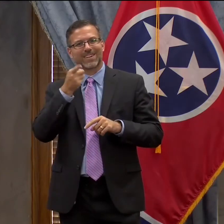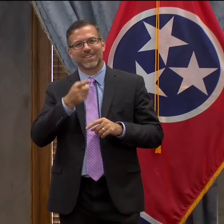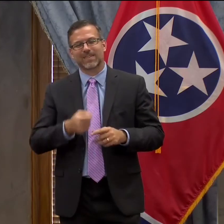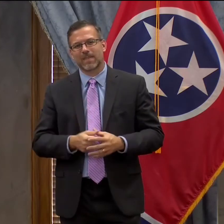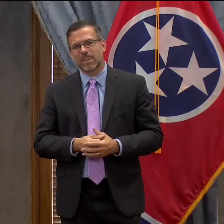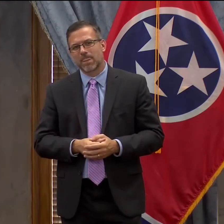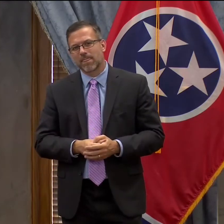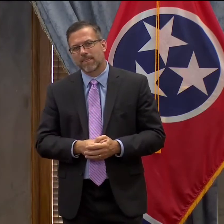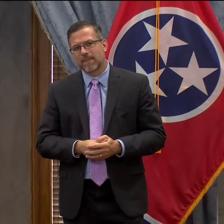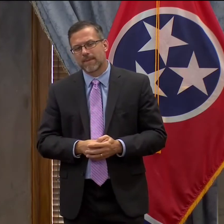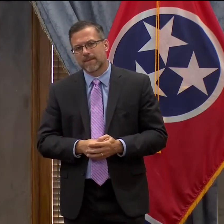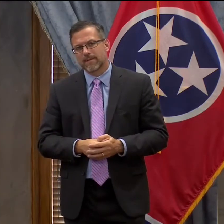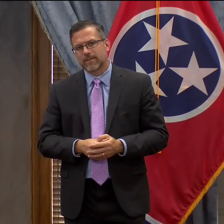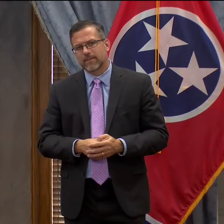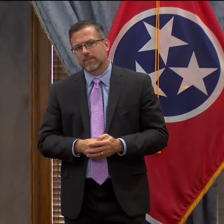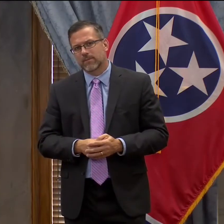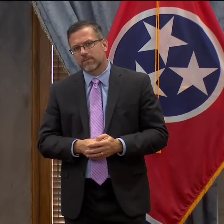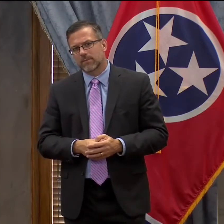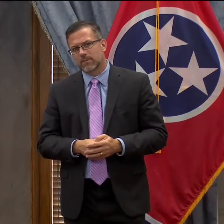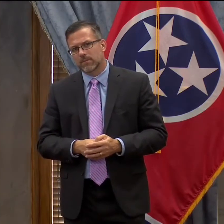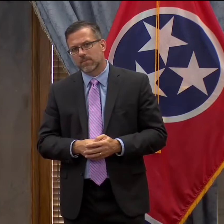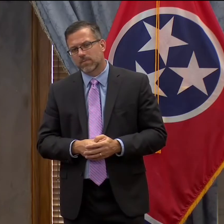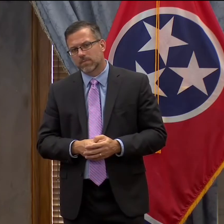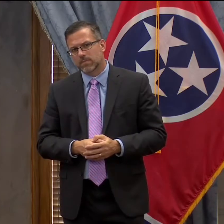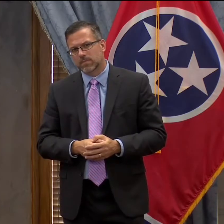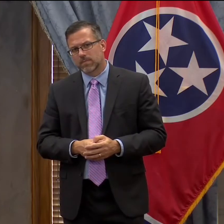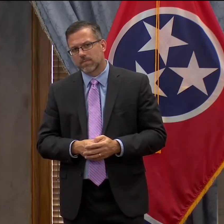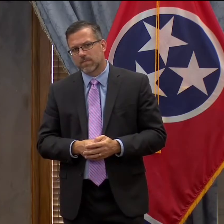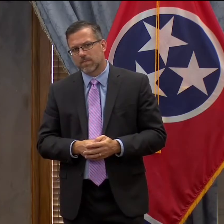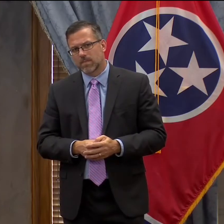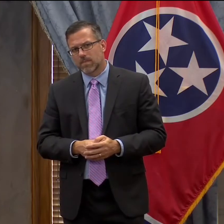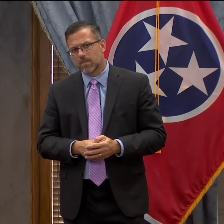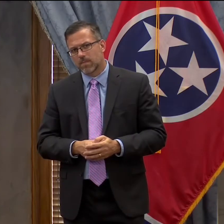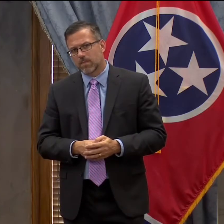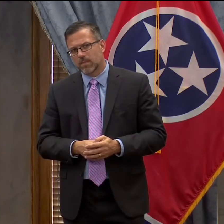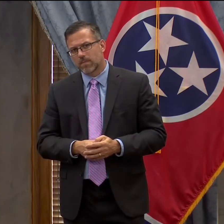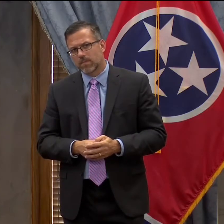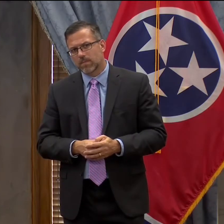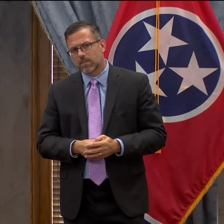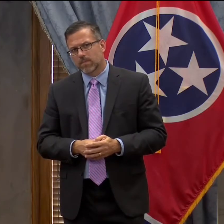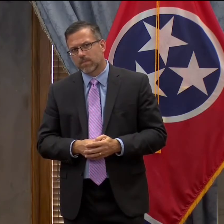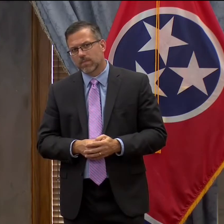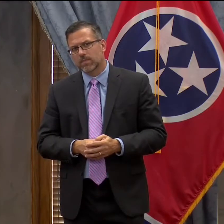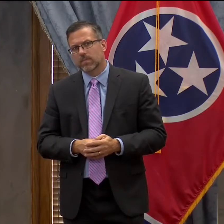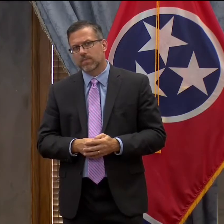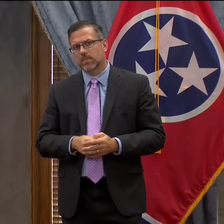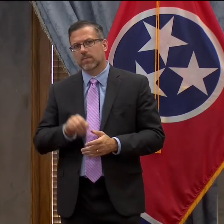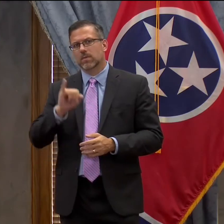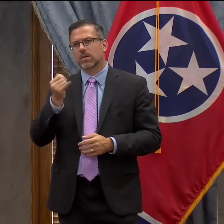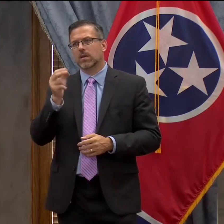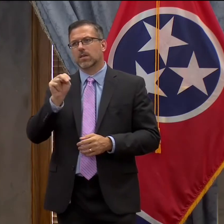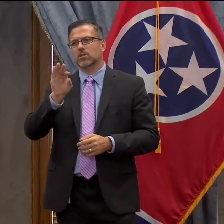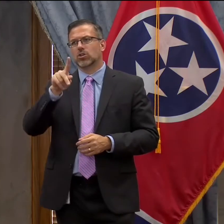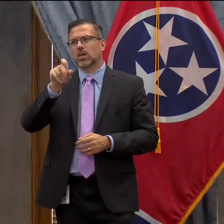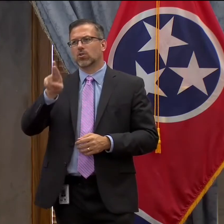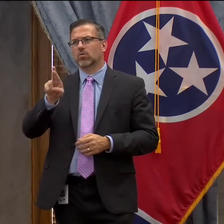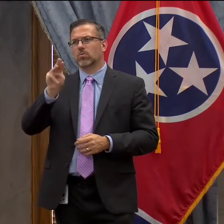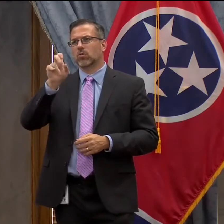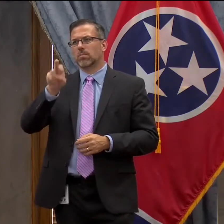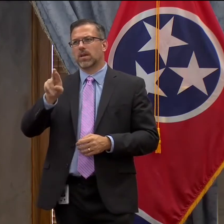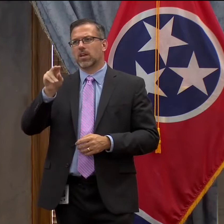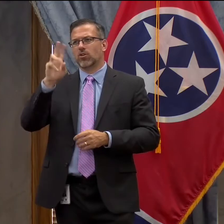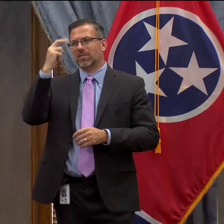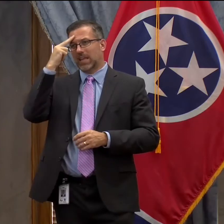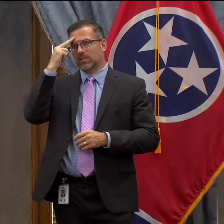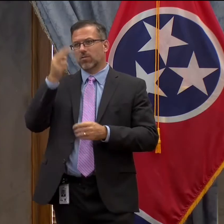sorry. Bit. Mayor John Cooper of Nashville recently requested more than $80 million more dollars from the state for relief. Is the state going to approve that